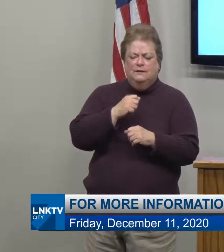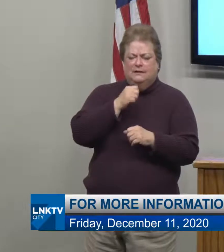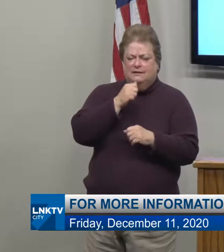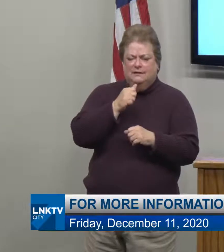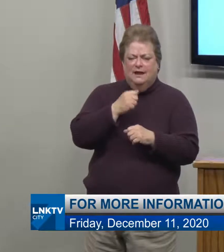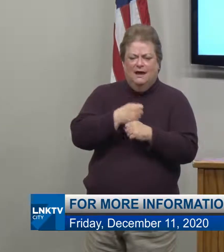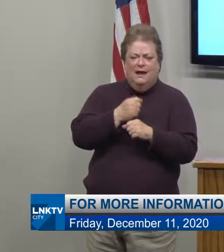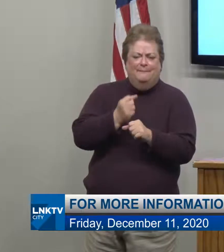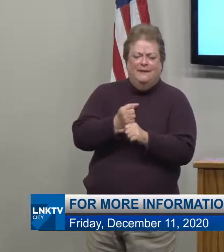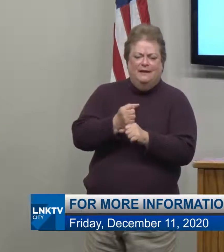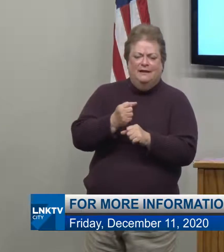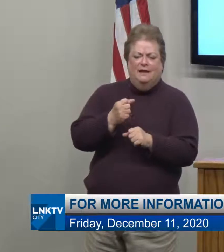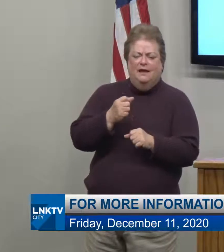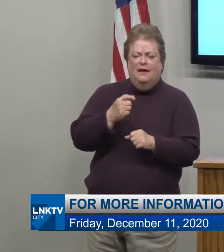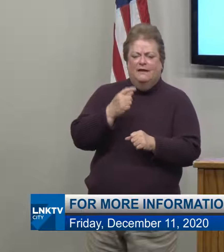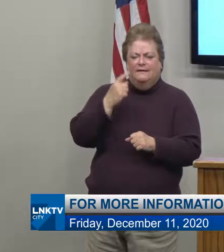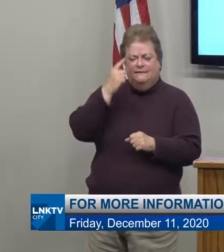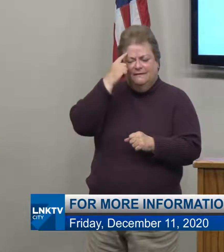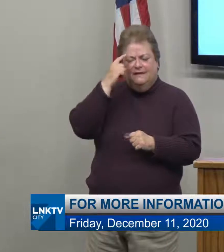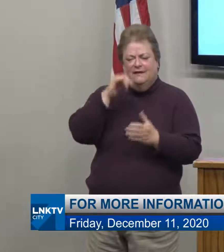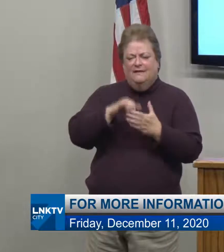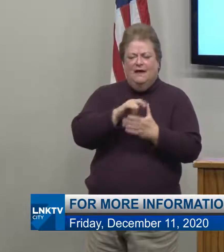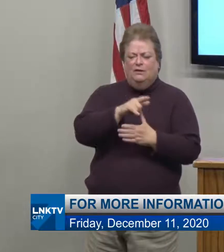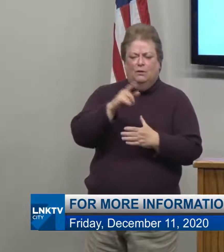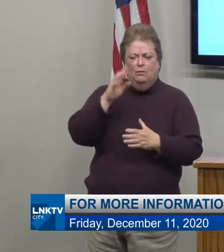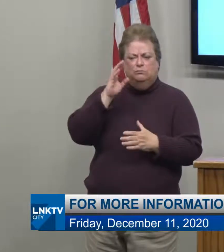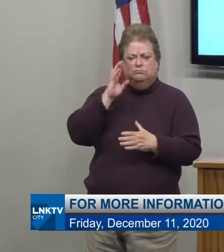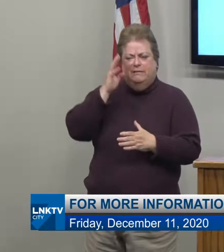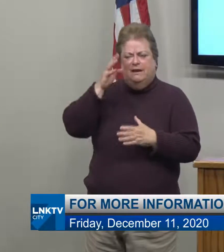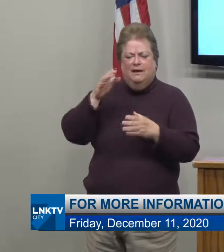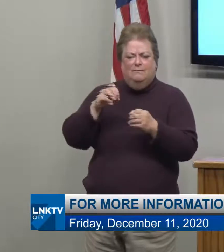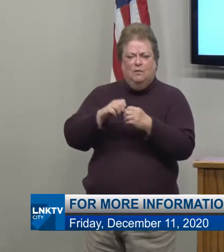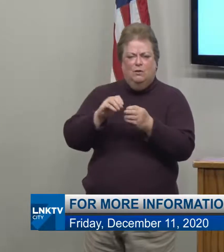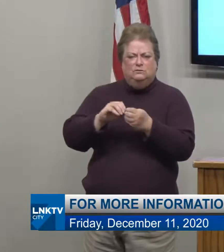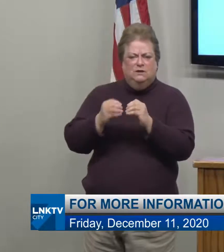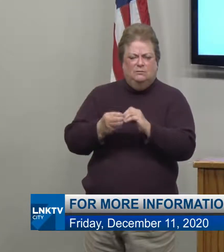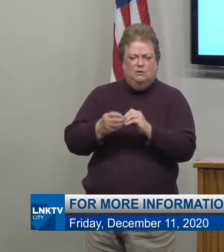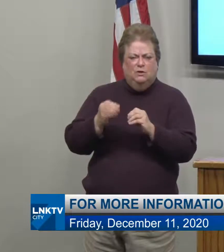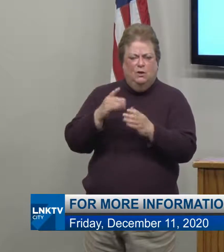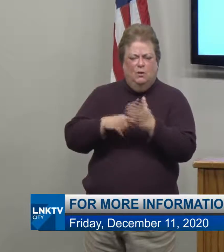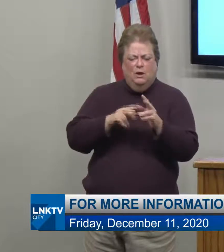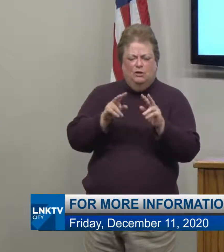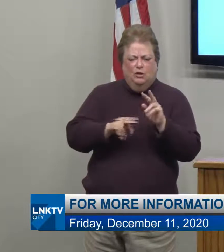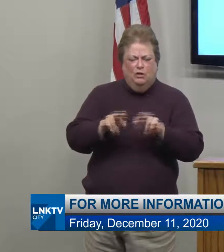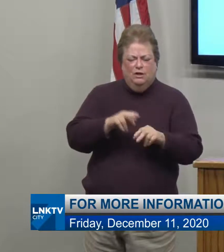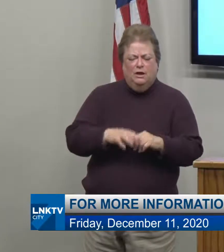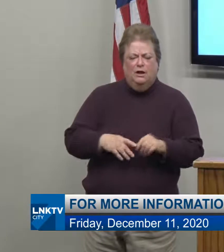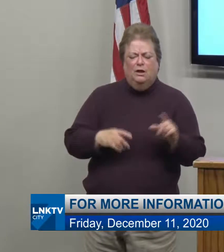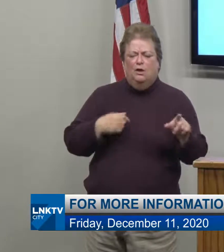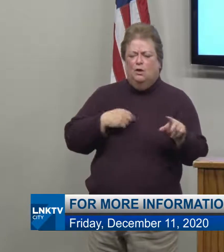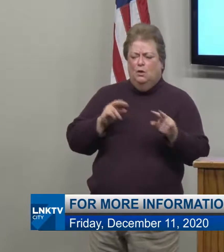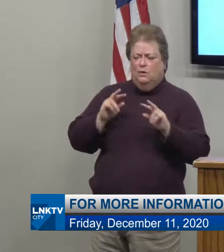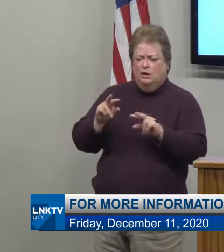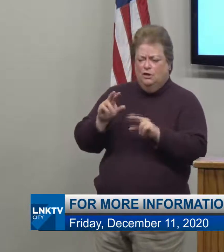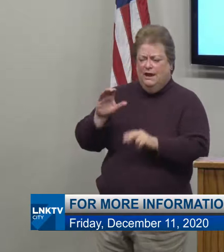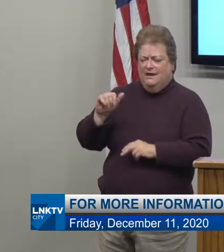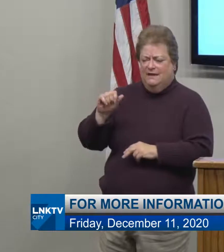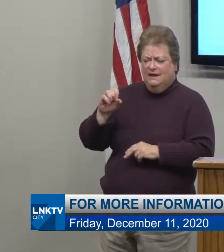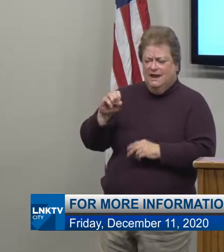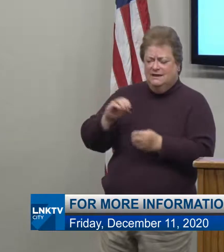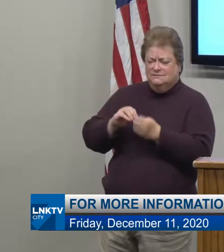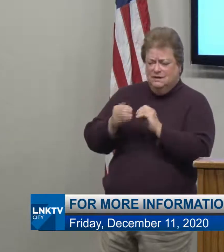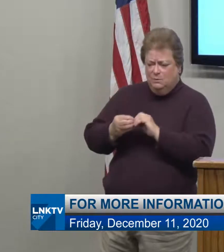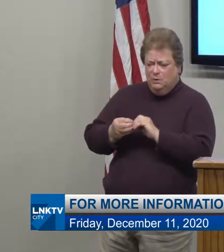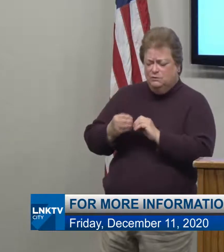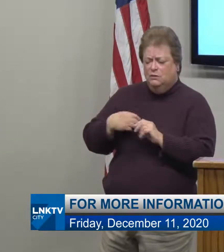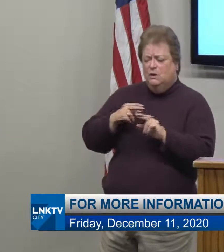see it as arbitrary in keeping one or the other. What are you going to be looking at? Well, we're looking at our case numbers, our age